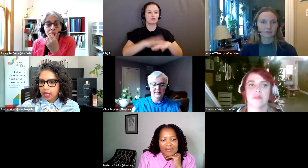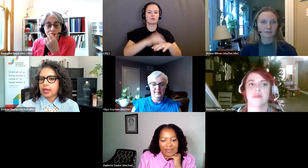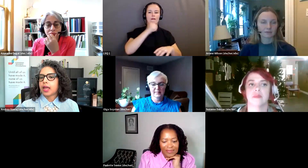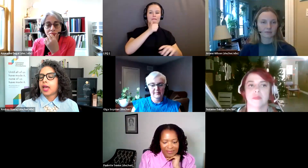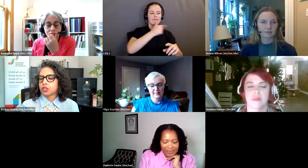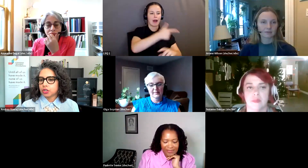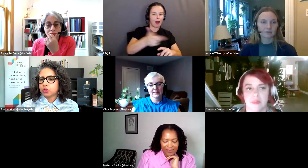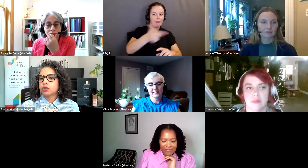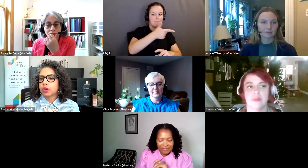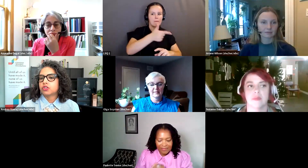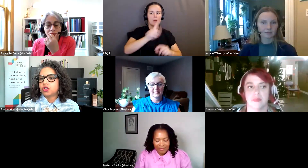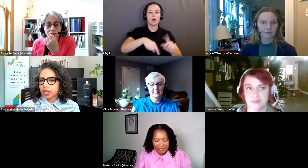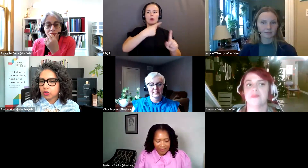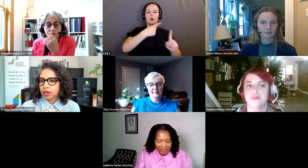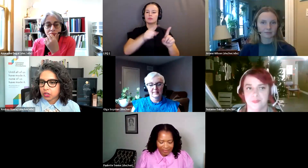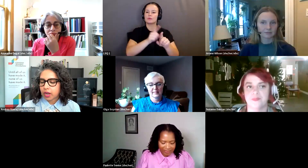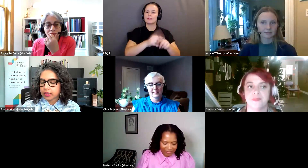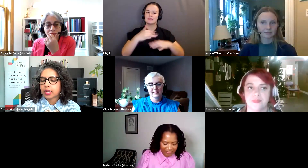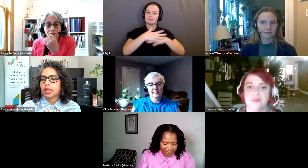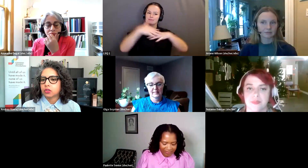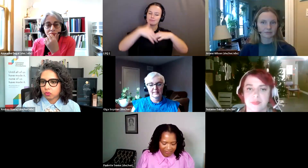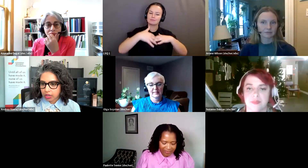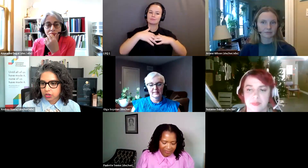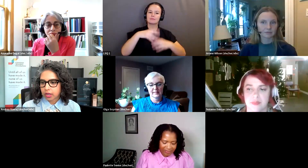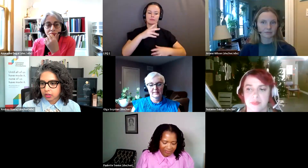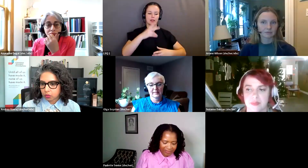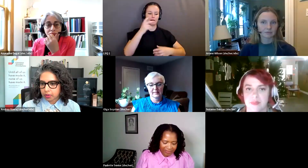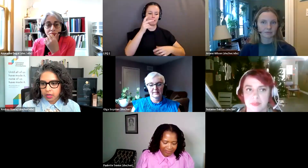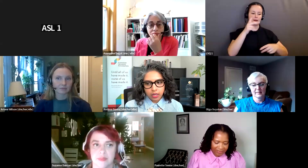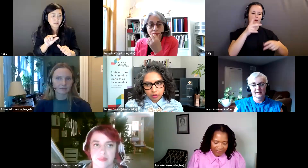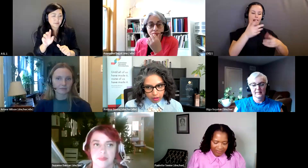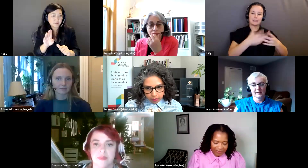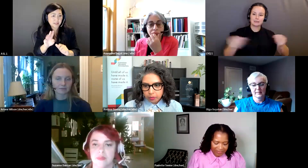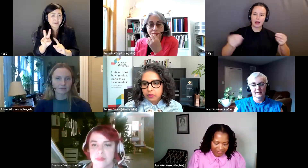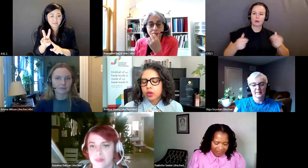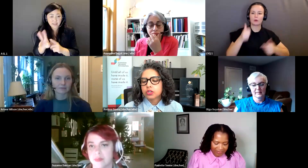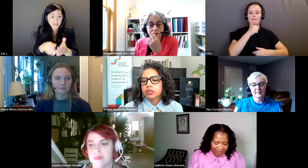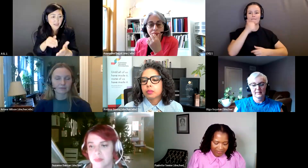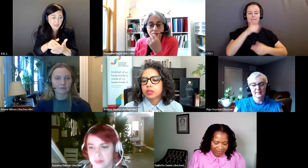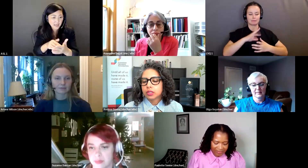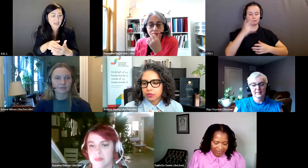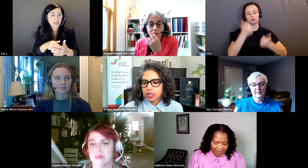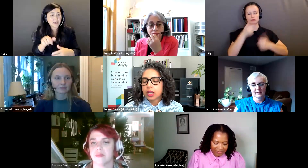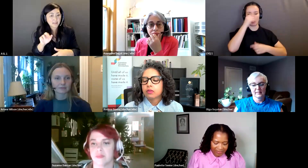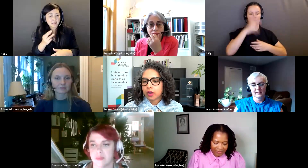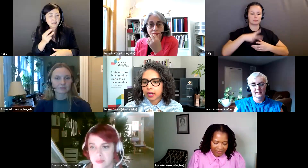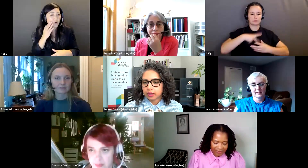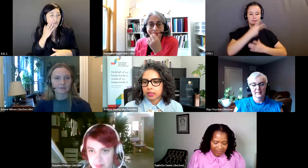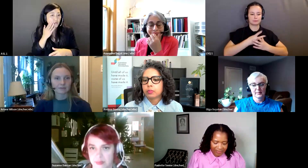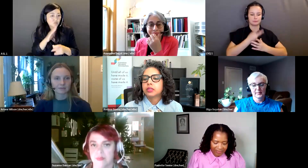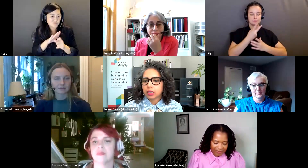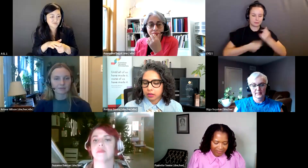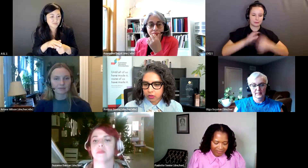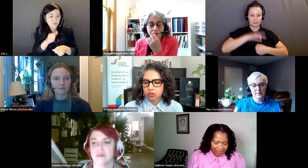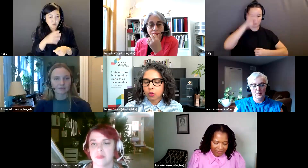people, and action to address gender-based violence against racialized women? A lot of people have questions about safety and